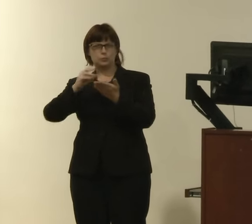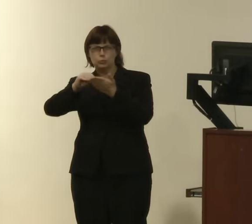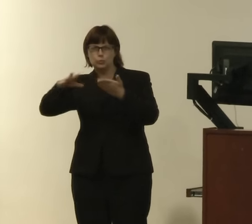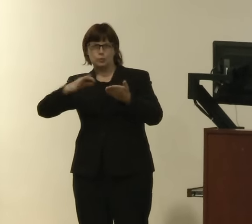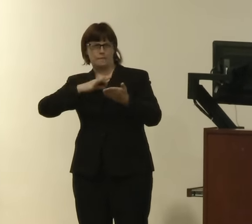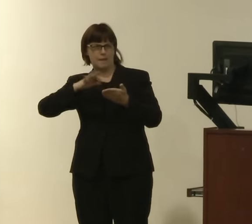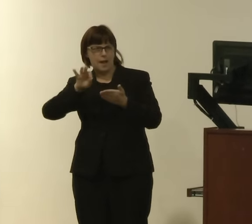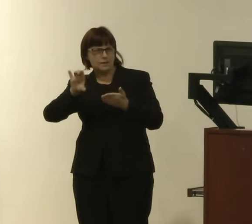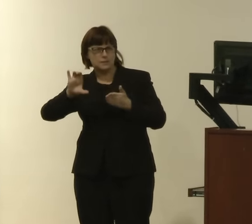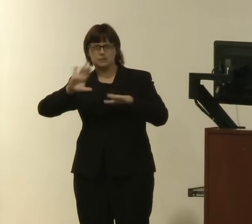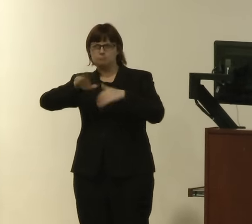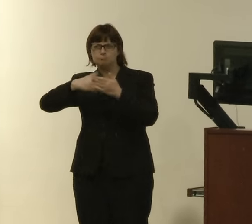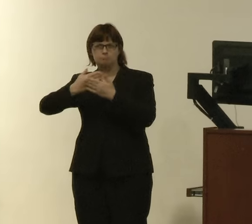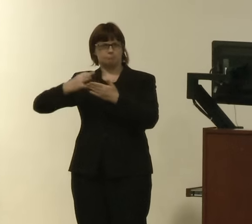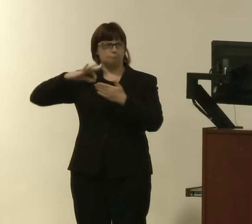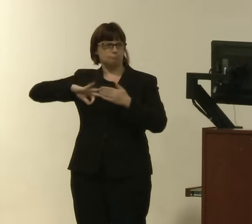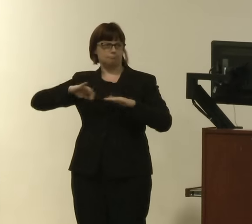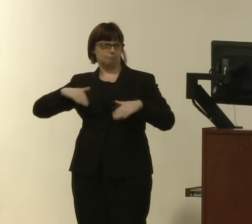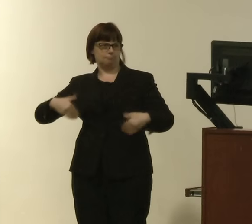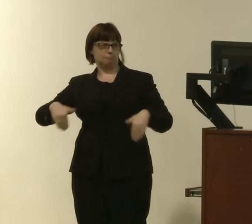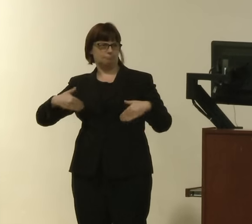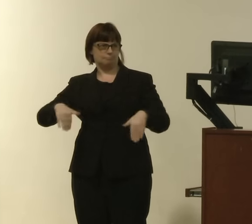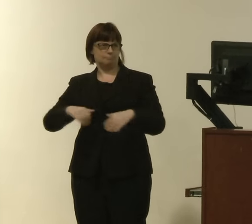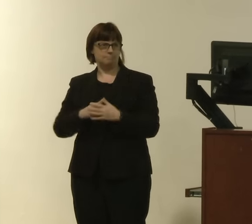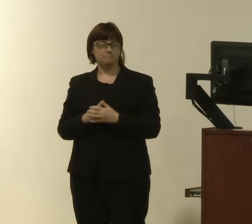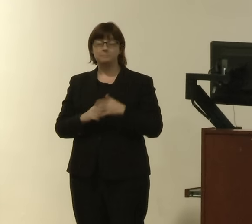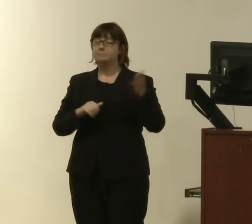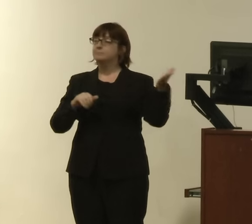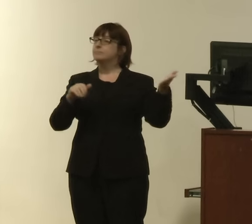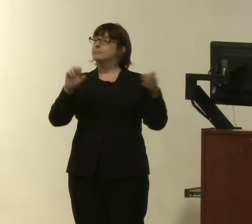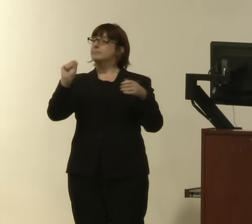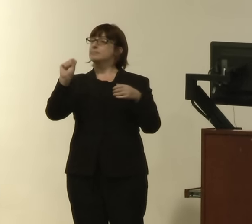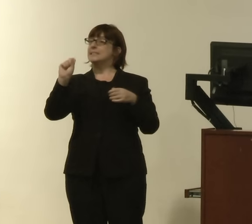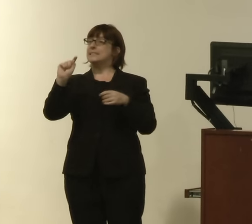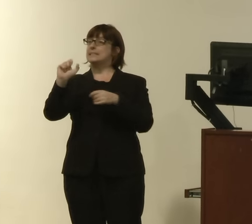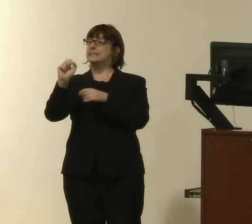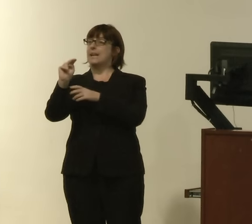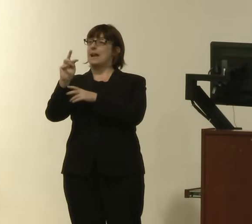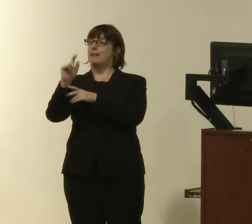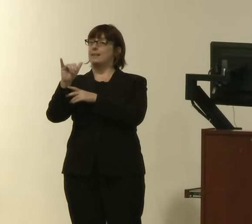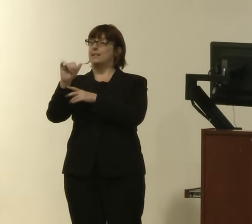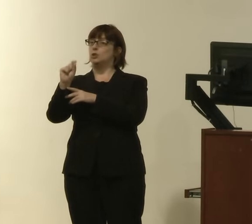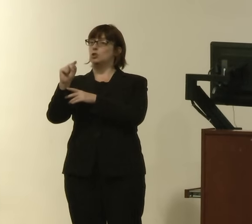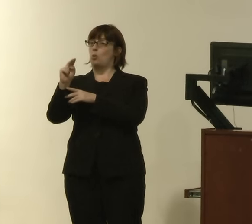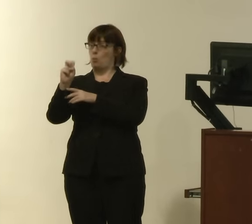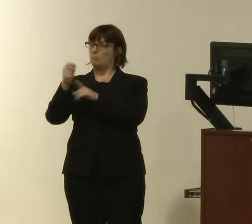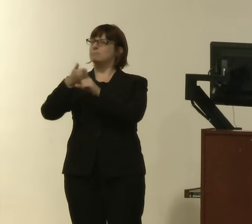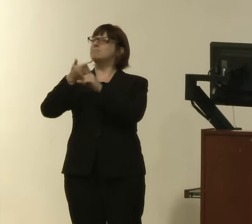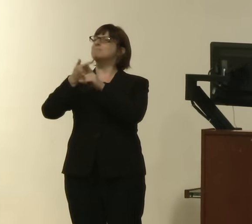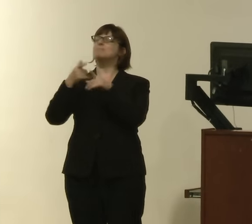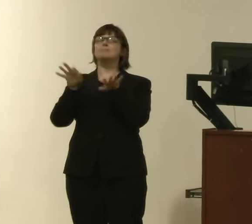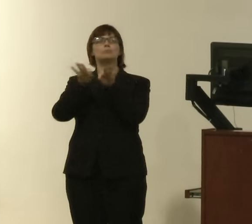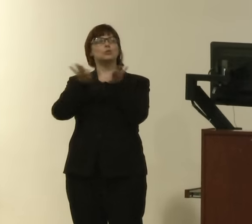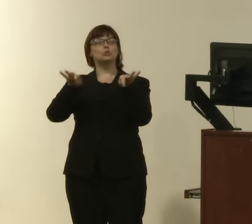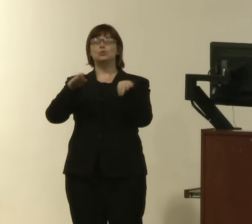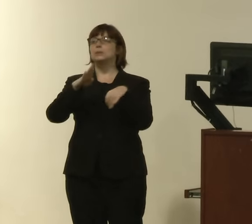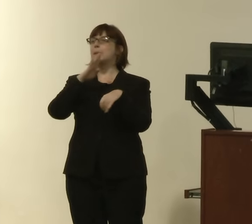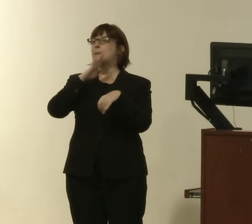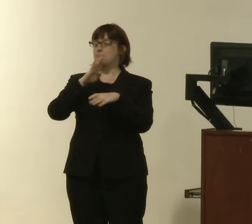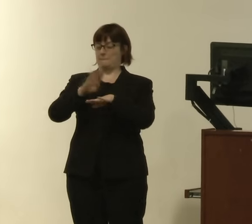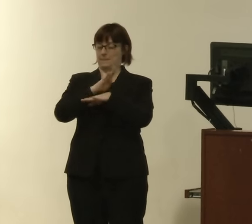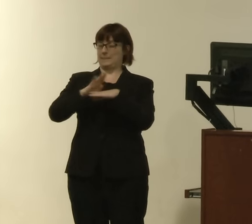BU and Boston community. Mr. Stone, the founder of this series, received his degree in business administration from Questrom